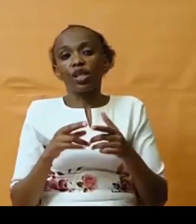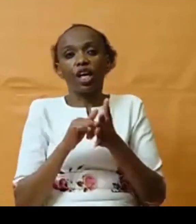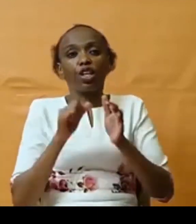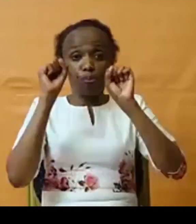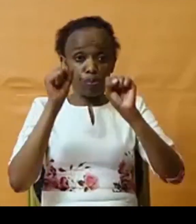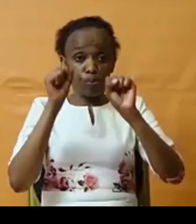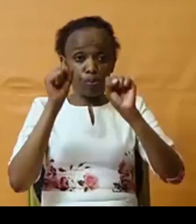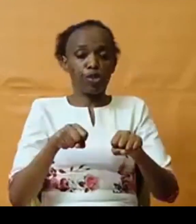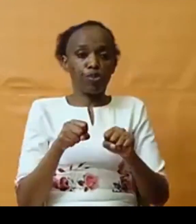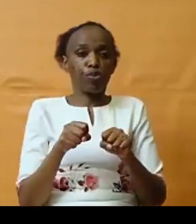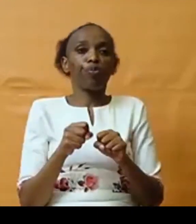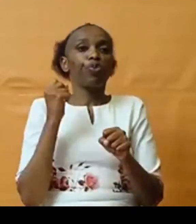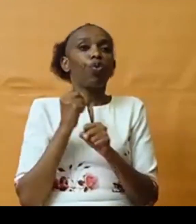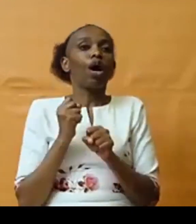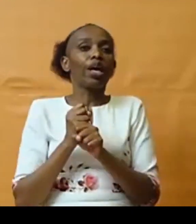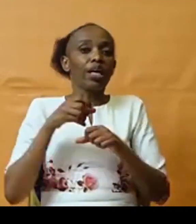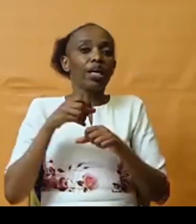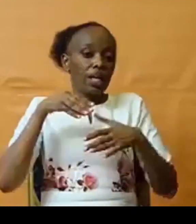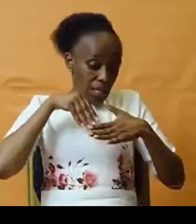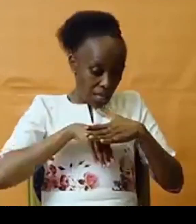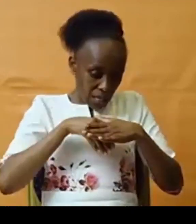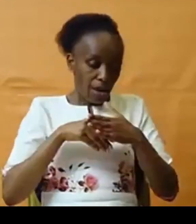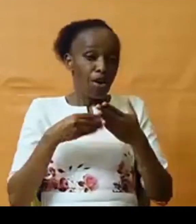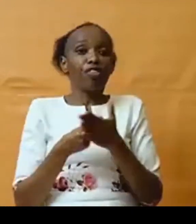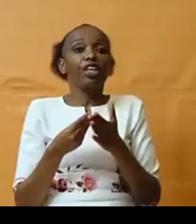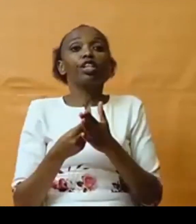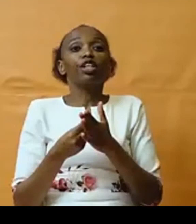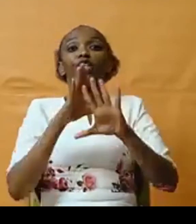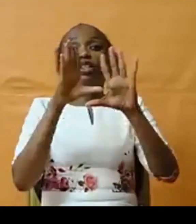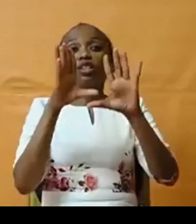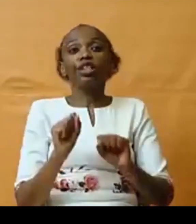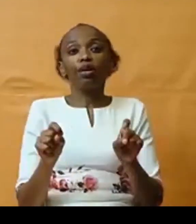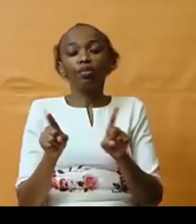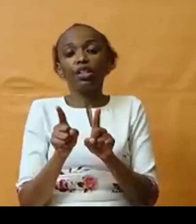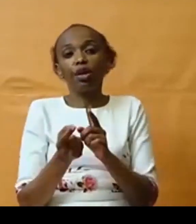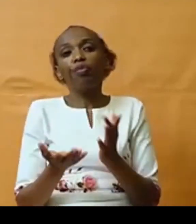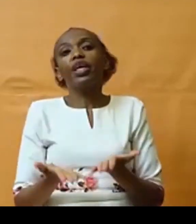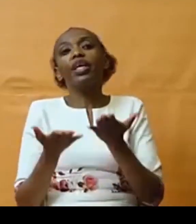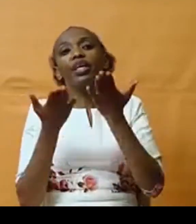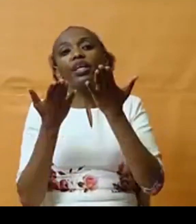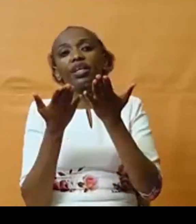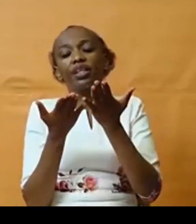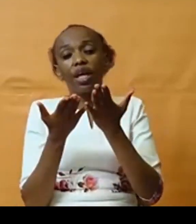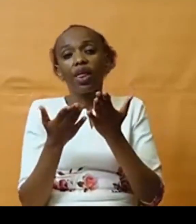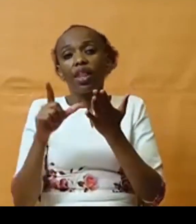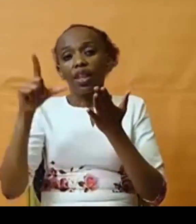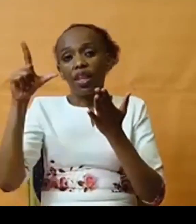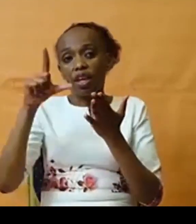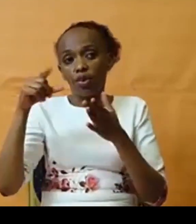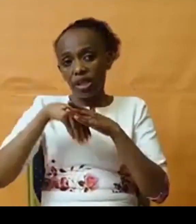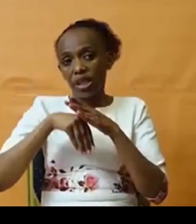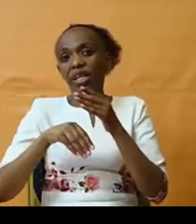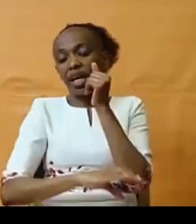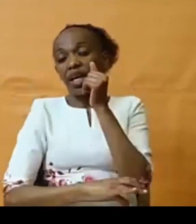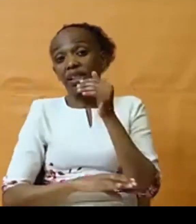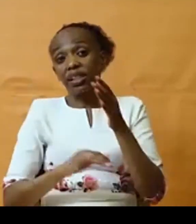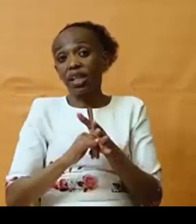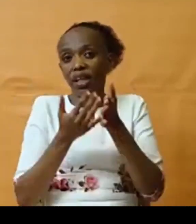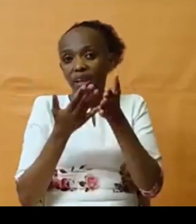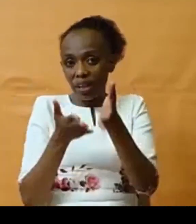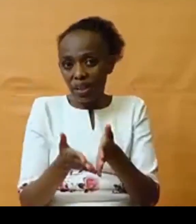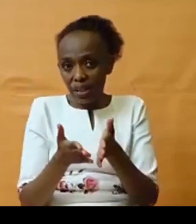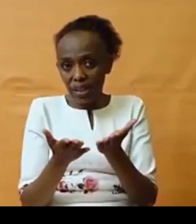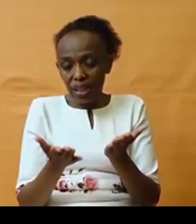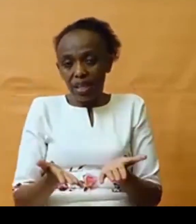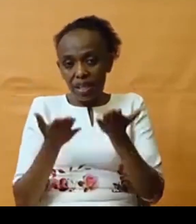resources that would have operated within the financial system and increased the liquidity in the country, so that